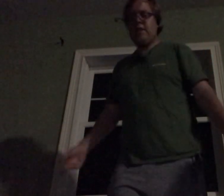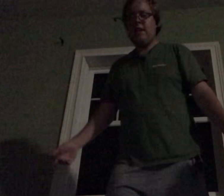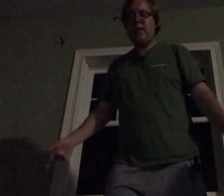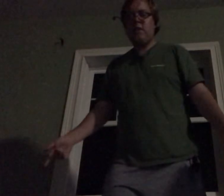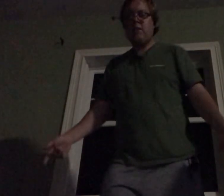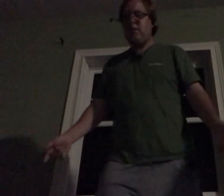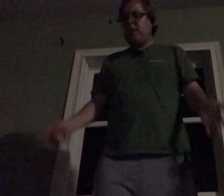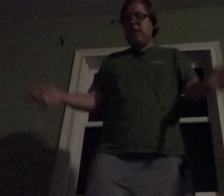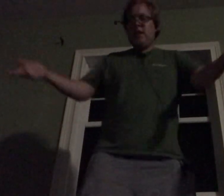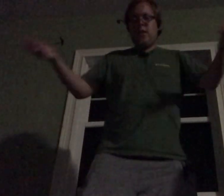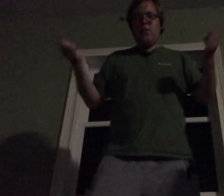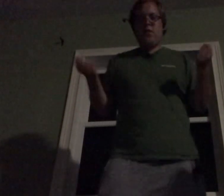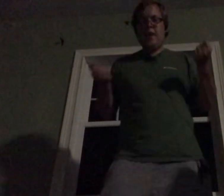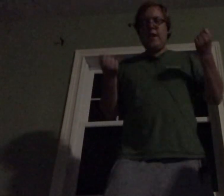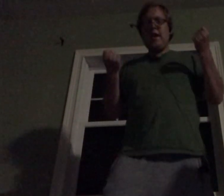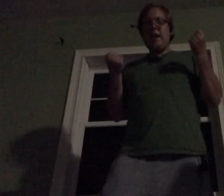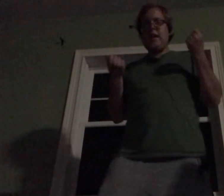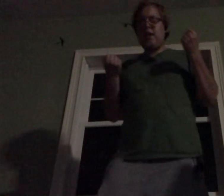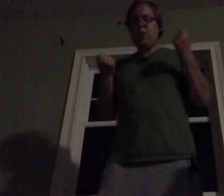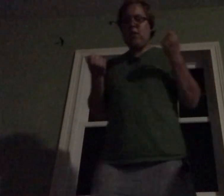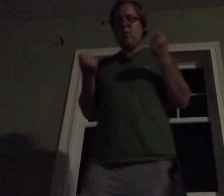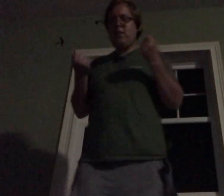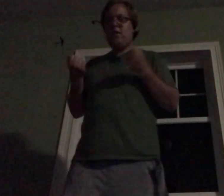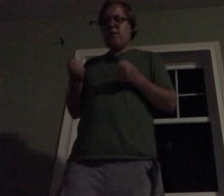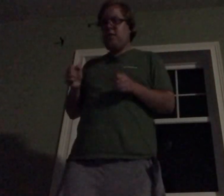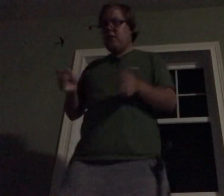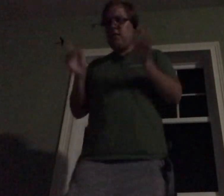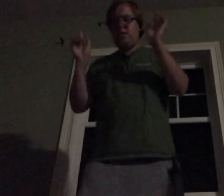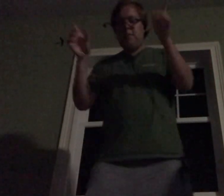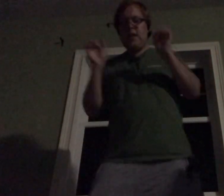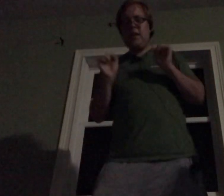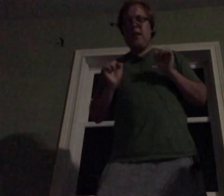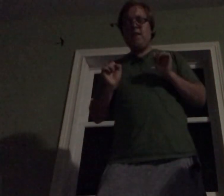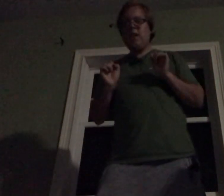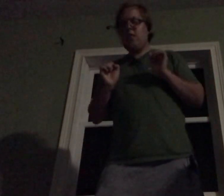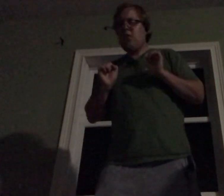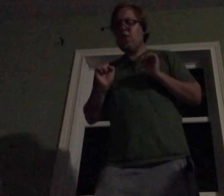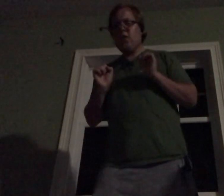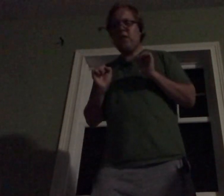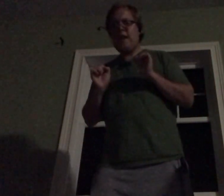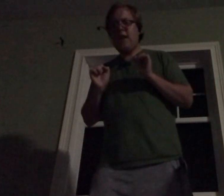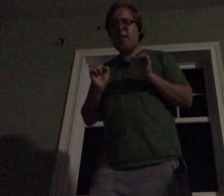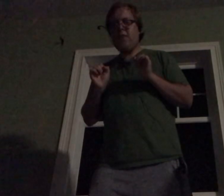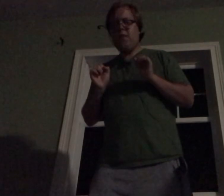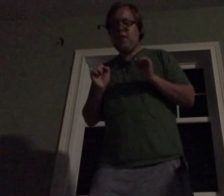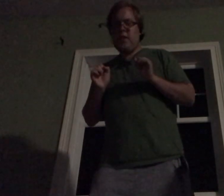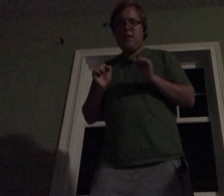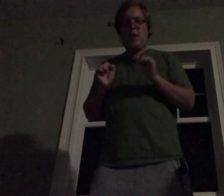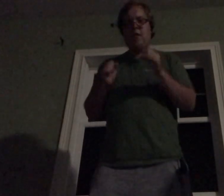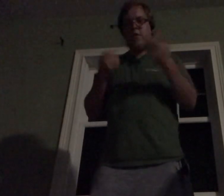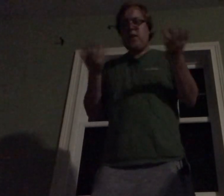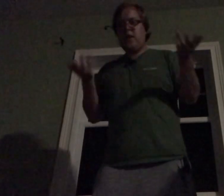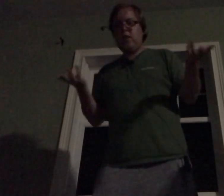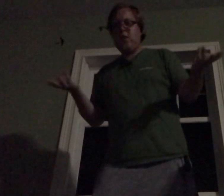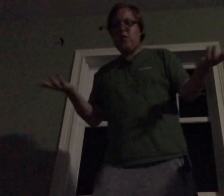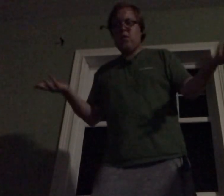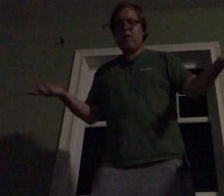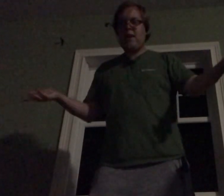Places. Ignore the haters. Just believe in yourself. You can do this.